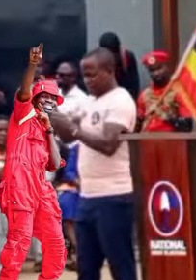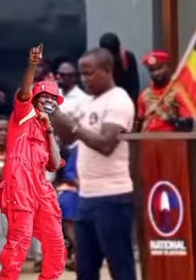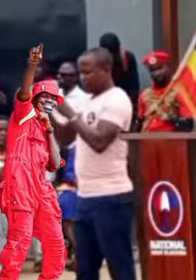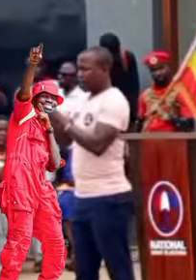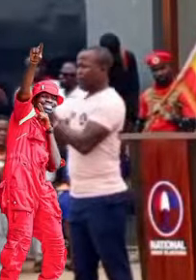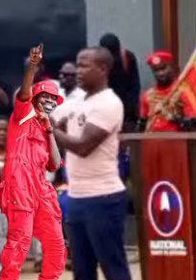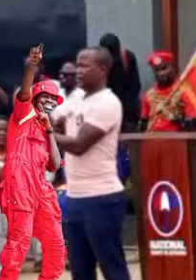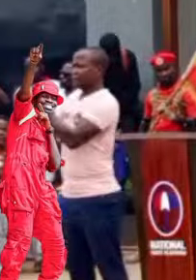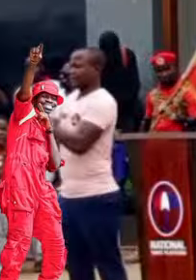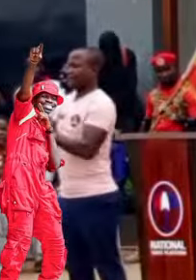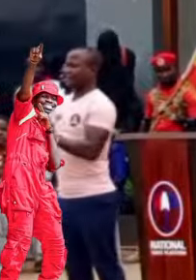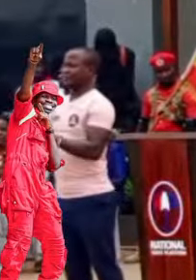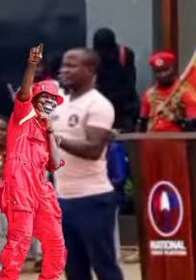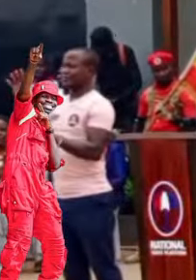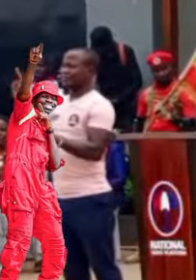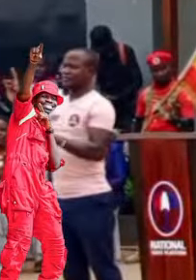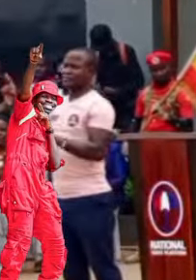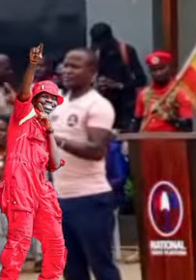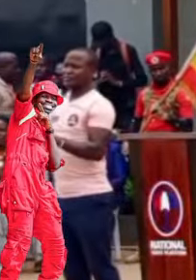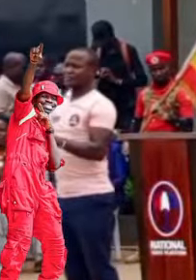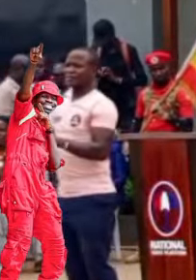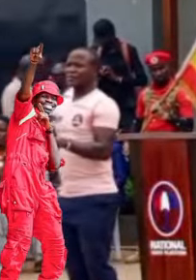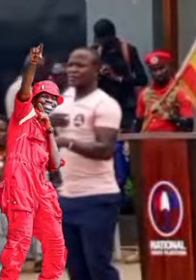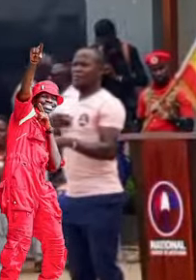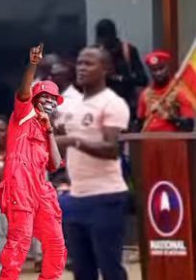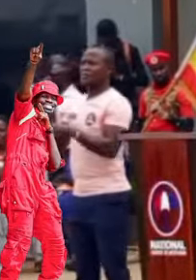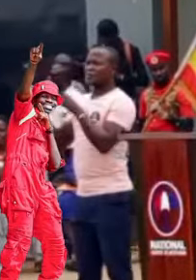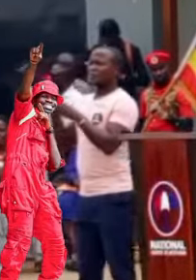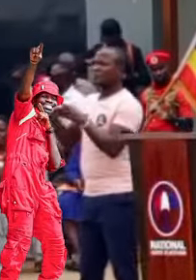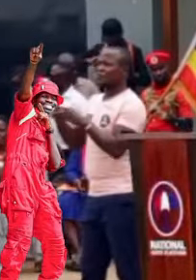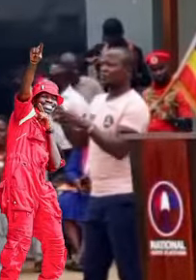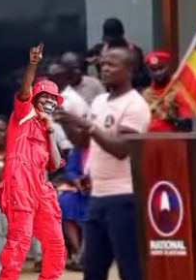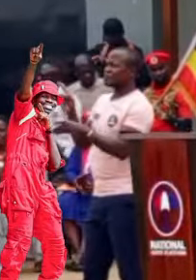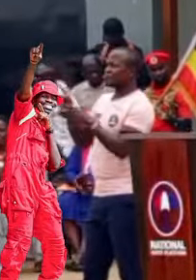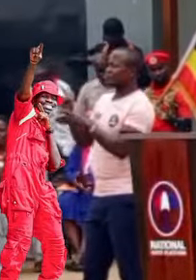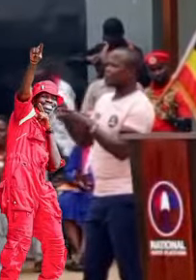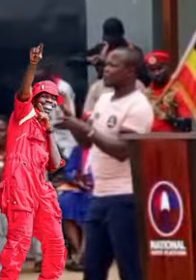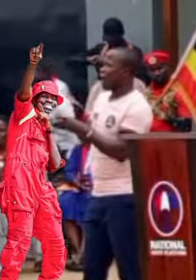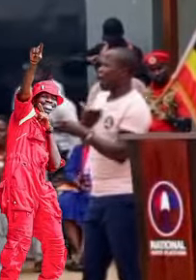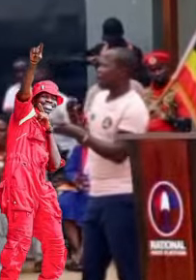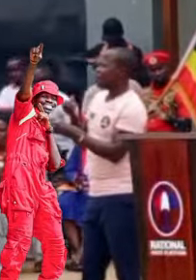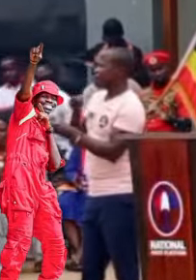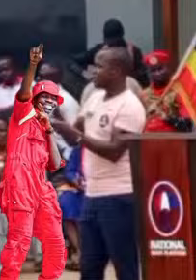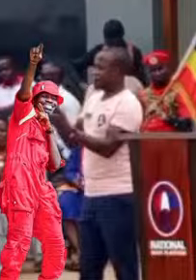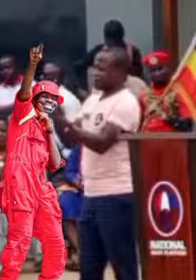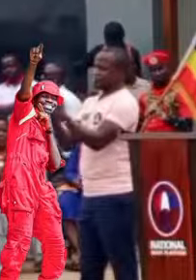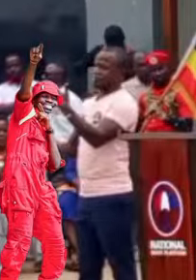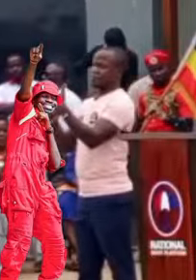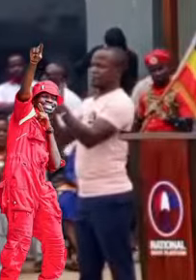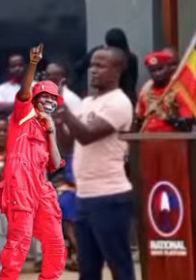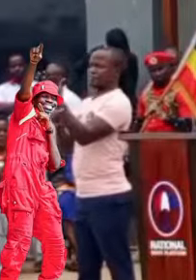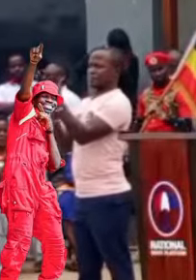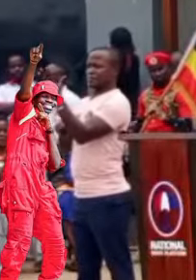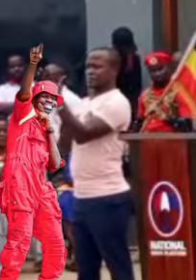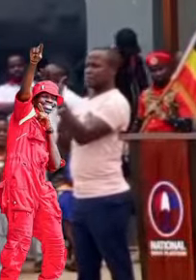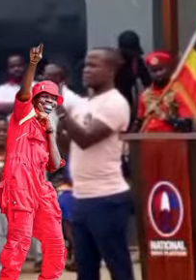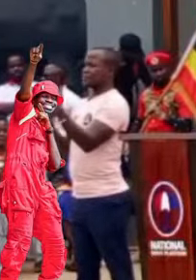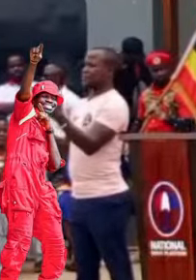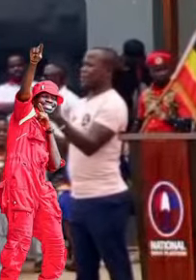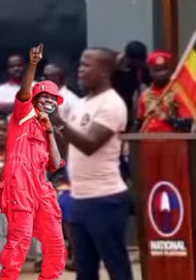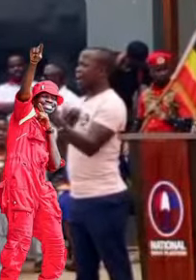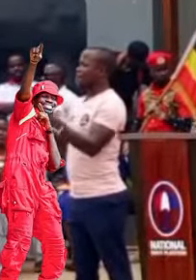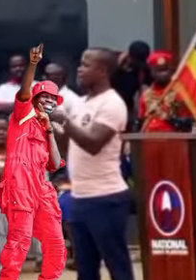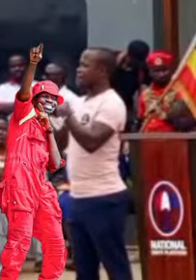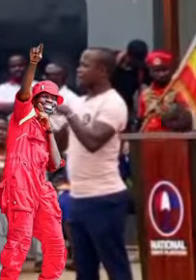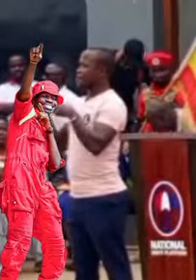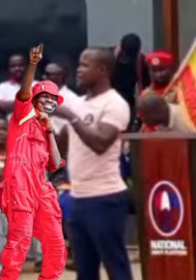people with disabilities, the people would like to say they are able differently. That all is not